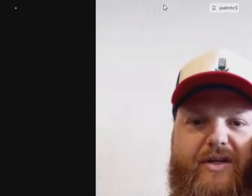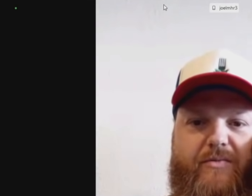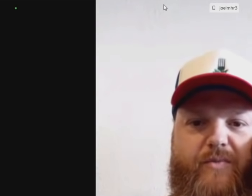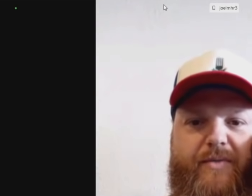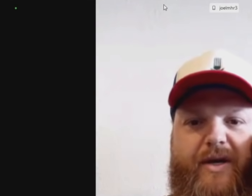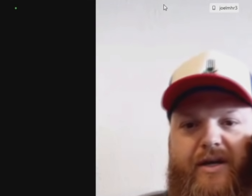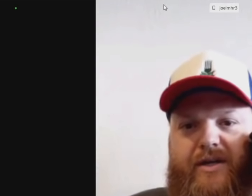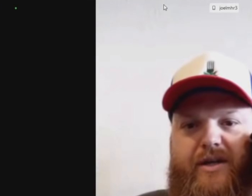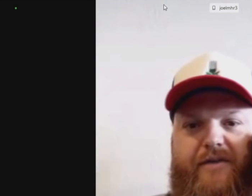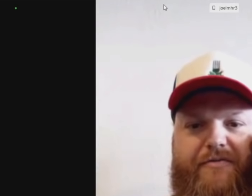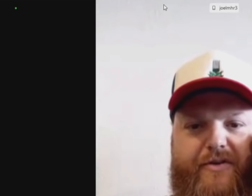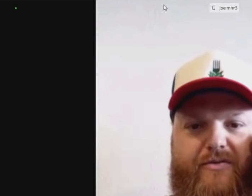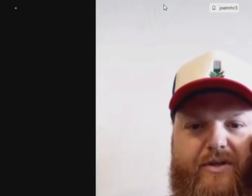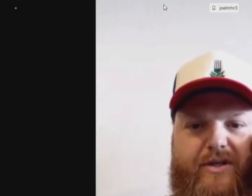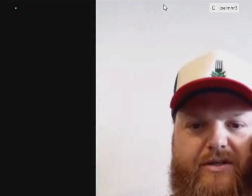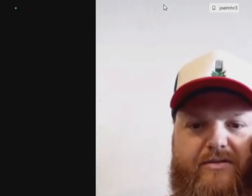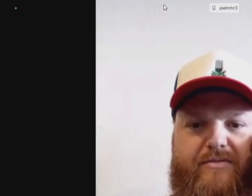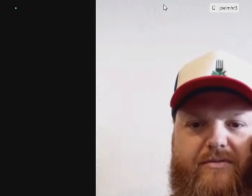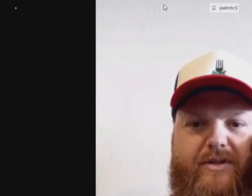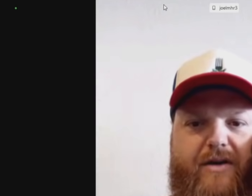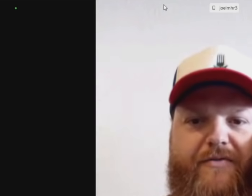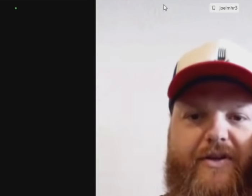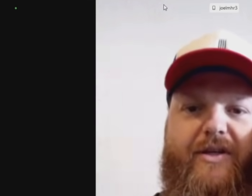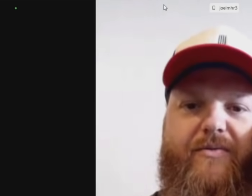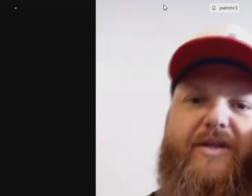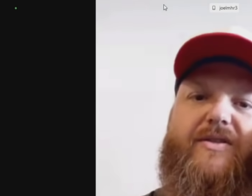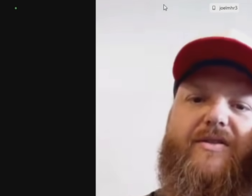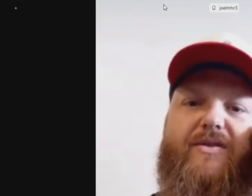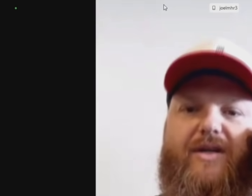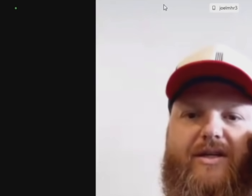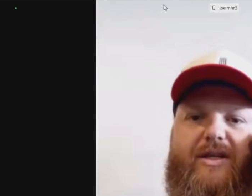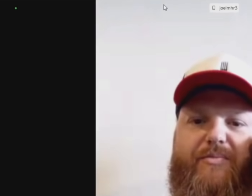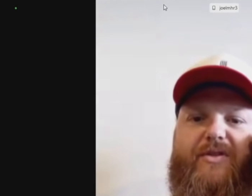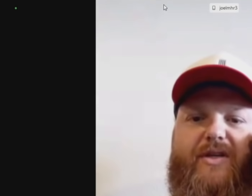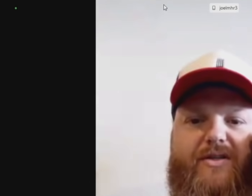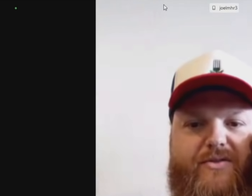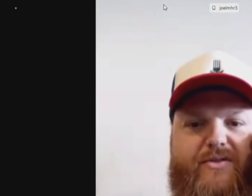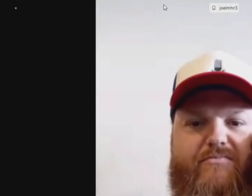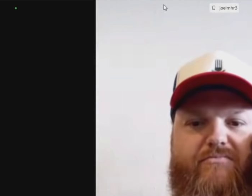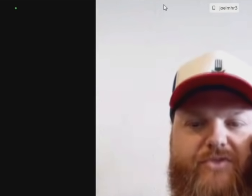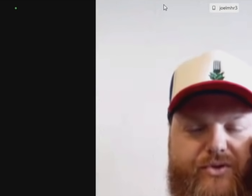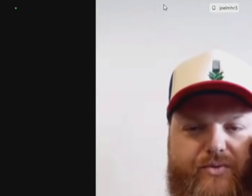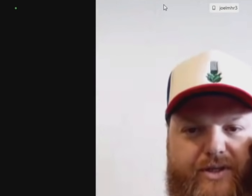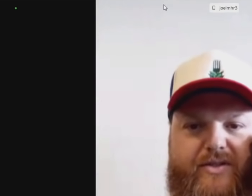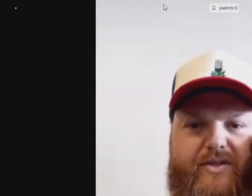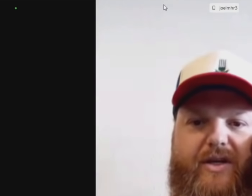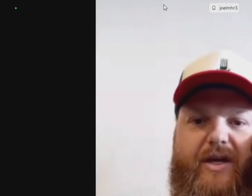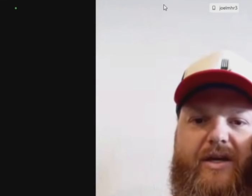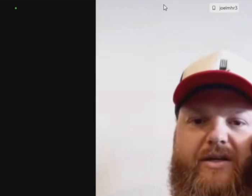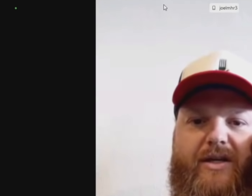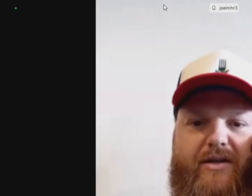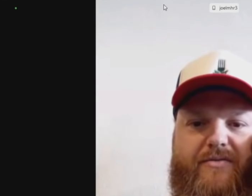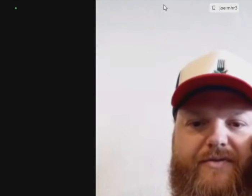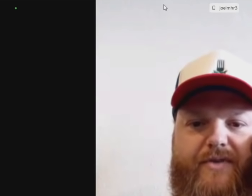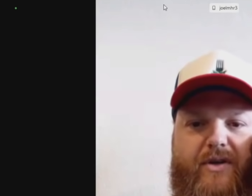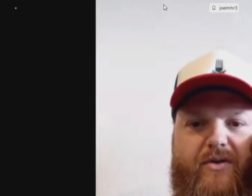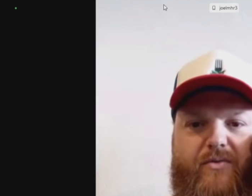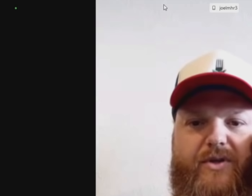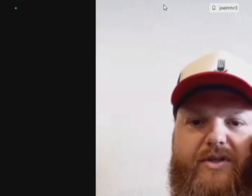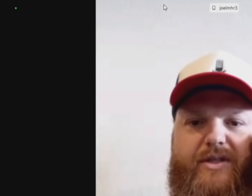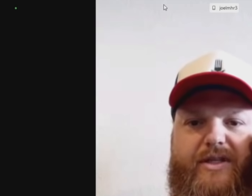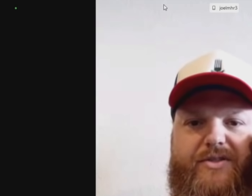options. I feel confident that we could still kind of keep this extra 2 weeks and kind